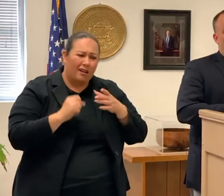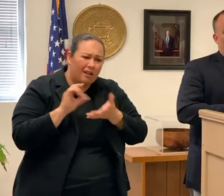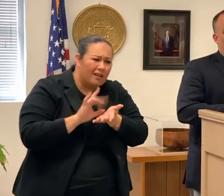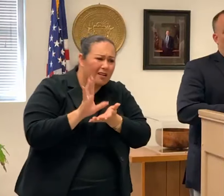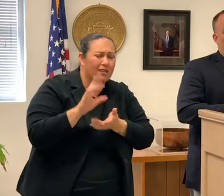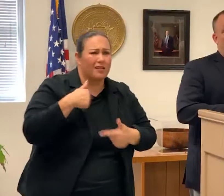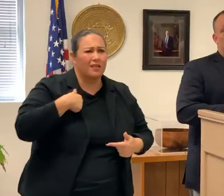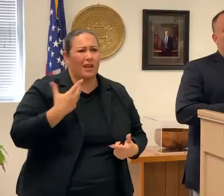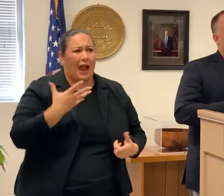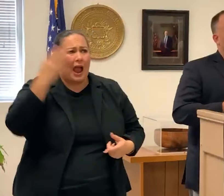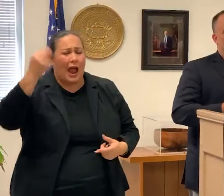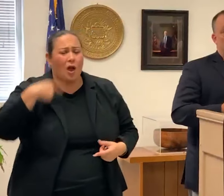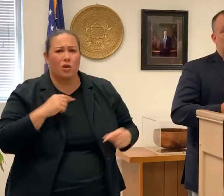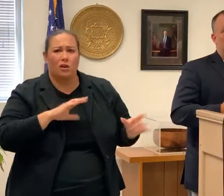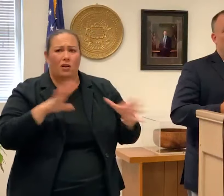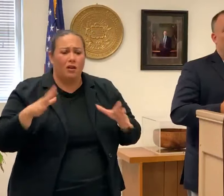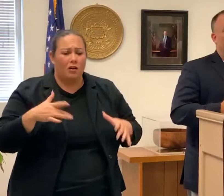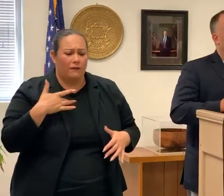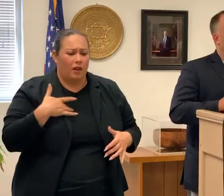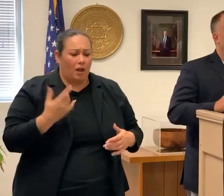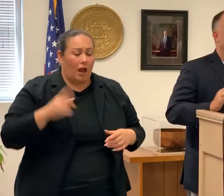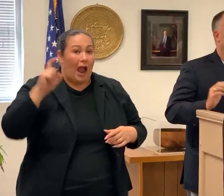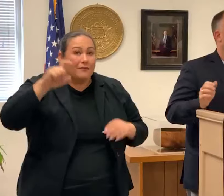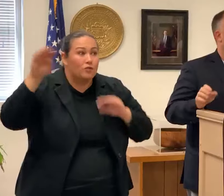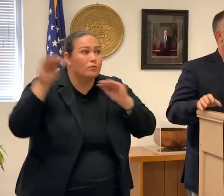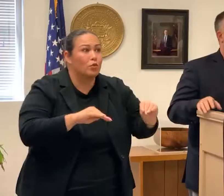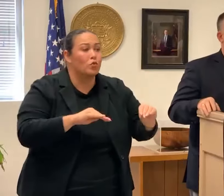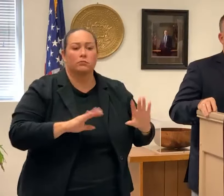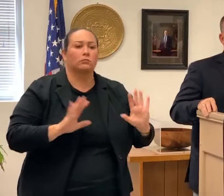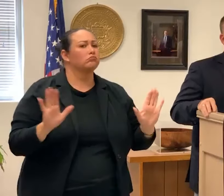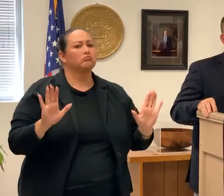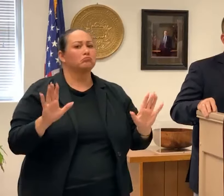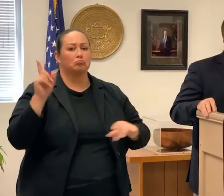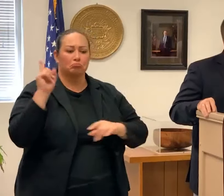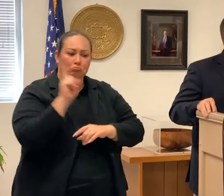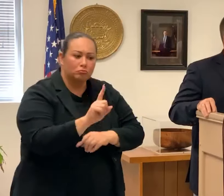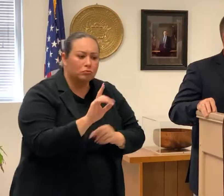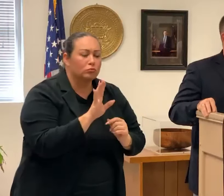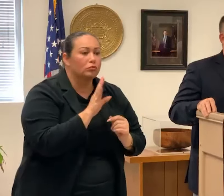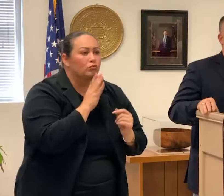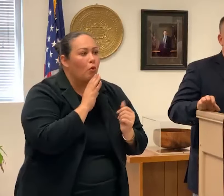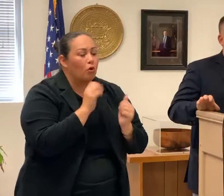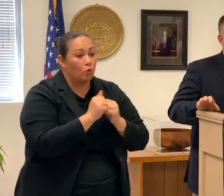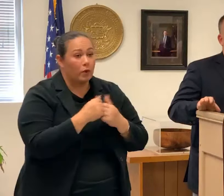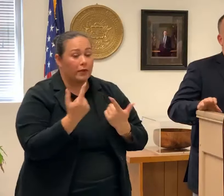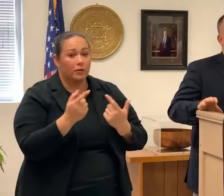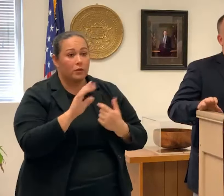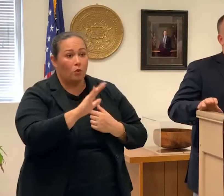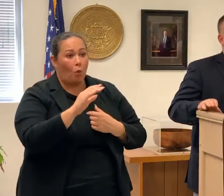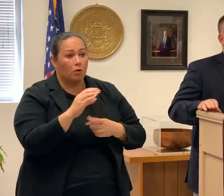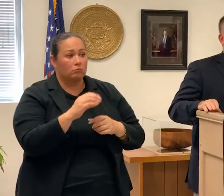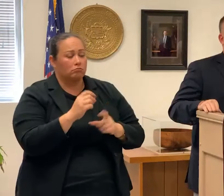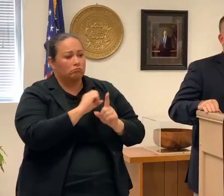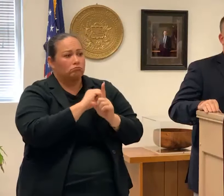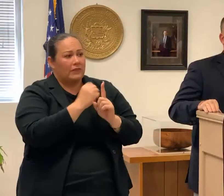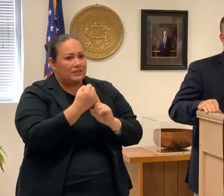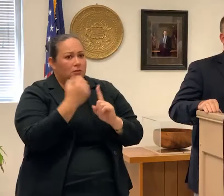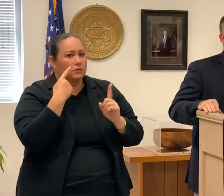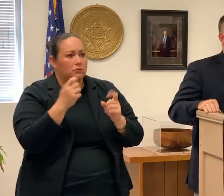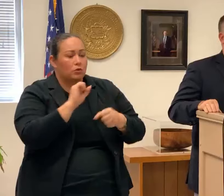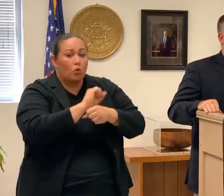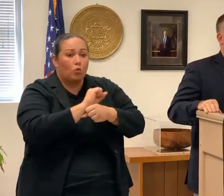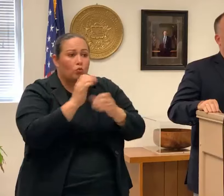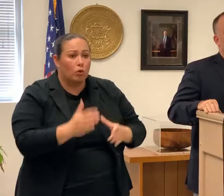your Red Cross worker. That's all. There will be no negative consequences at all for following up. None. In fact,